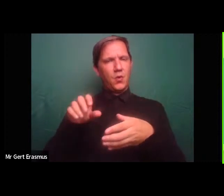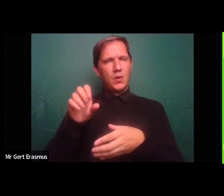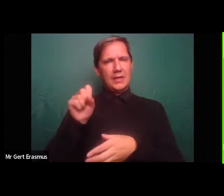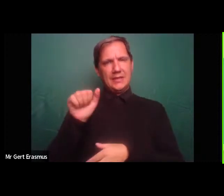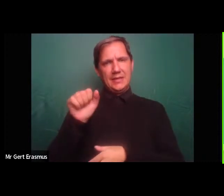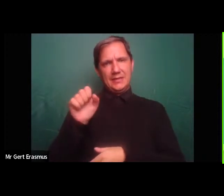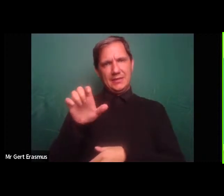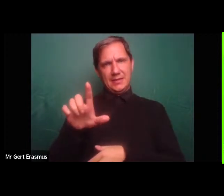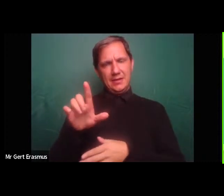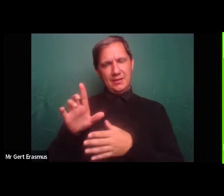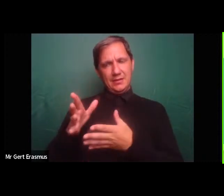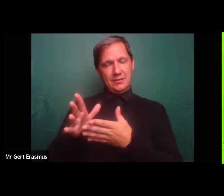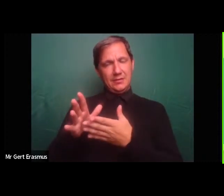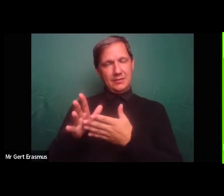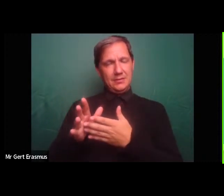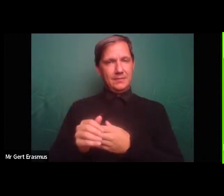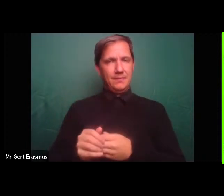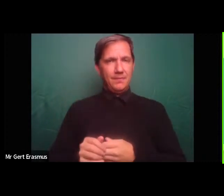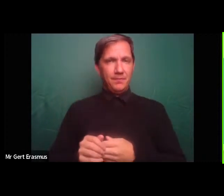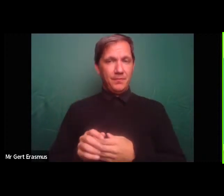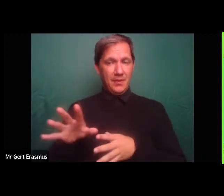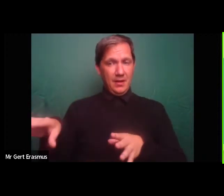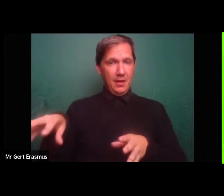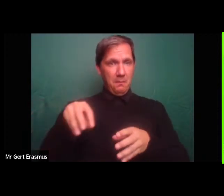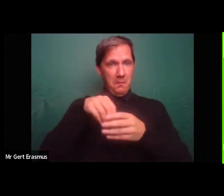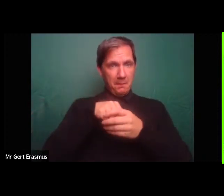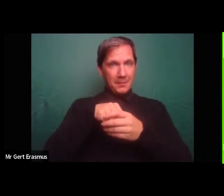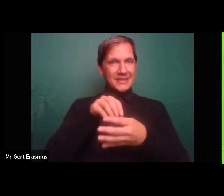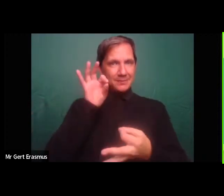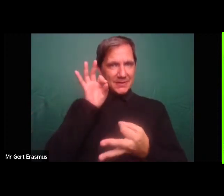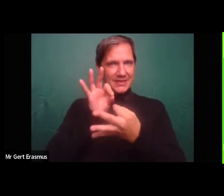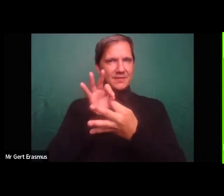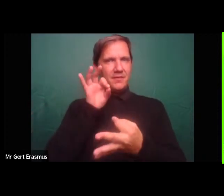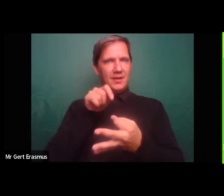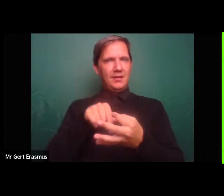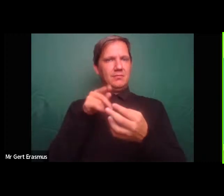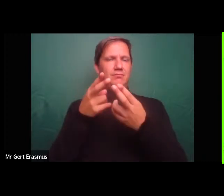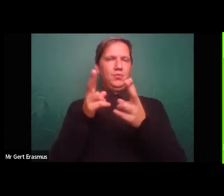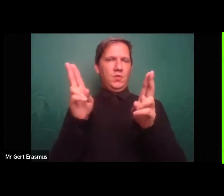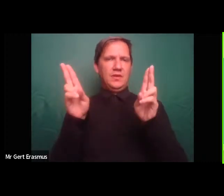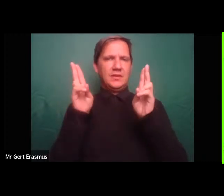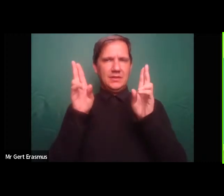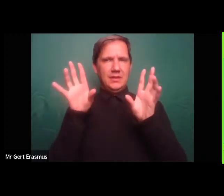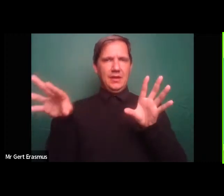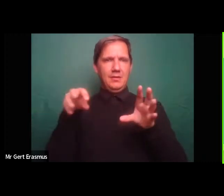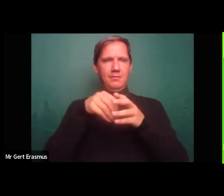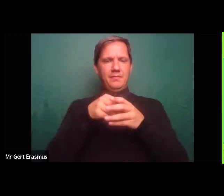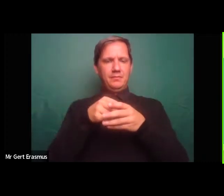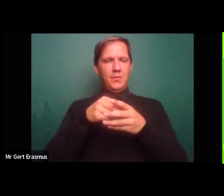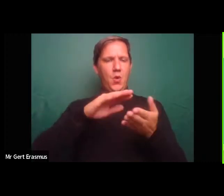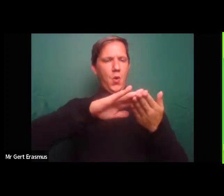Language, embedding it within the broadest macro perspective around